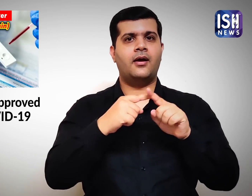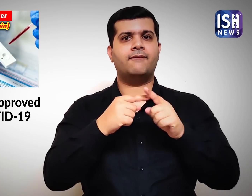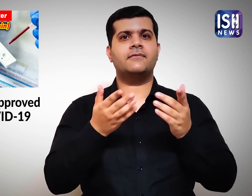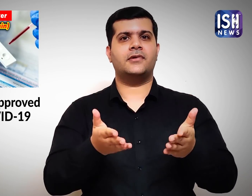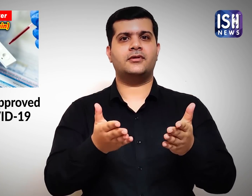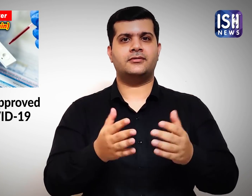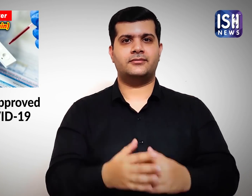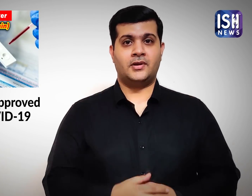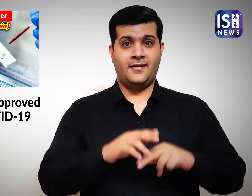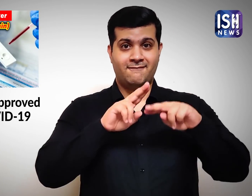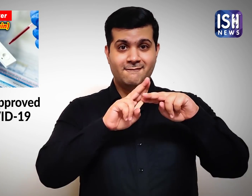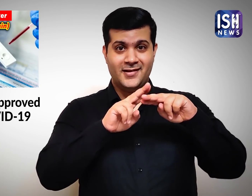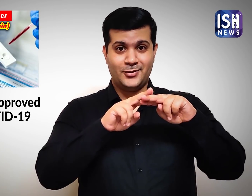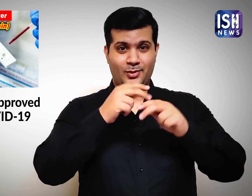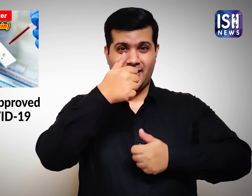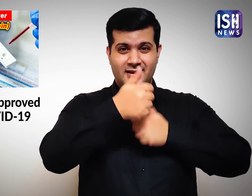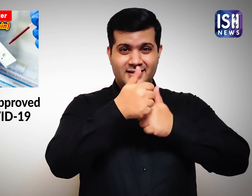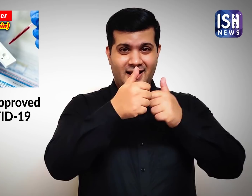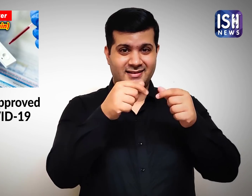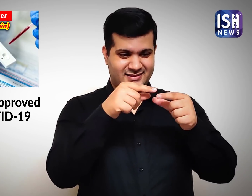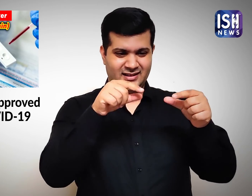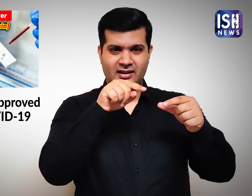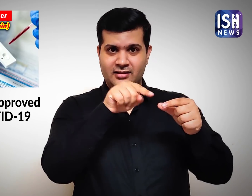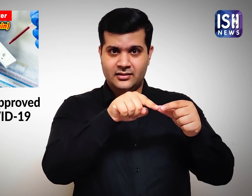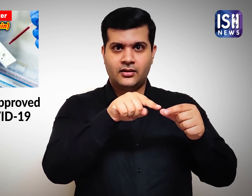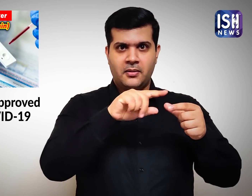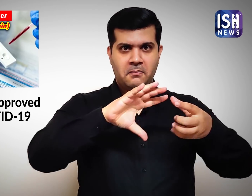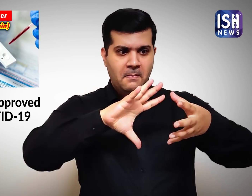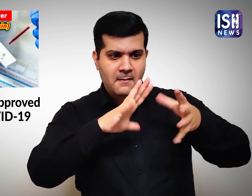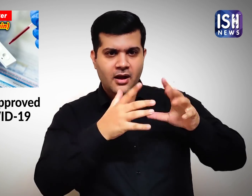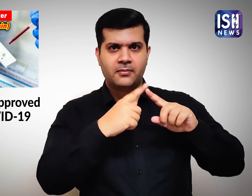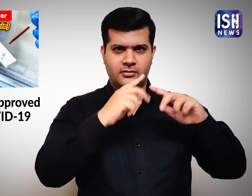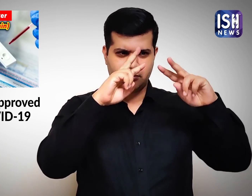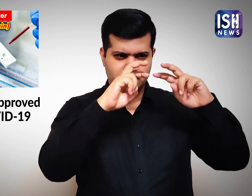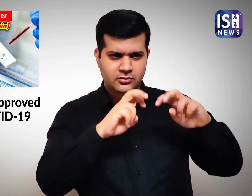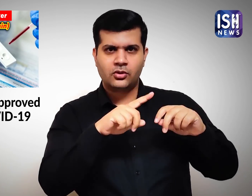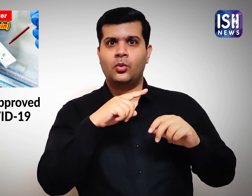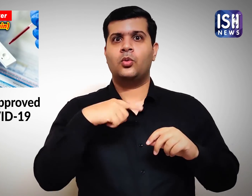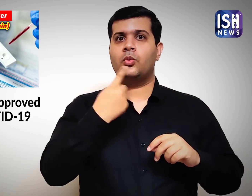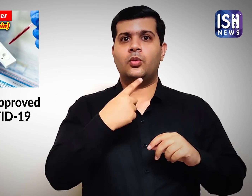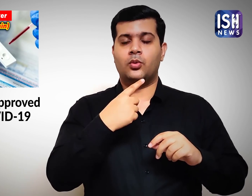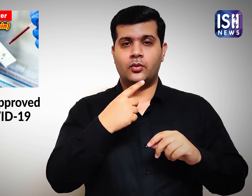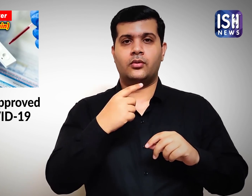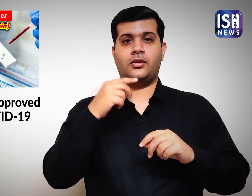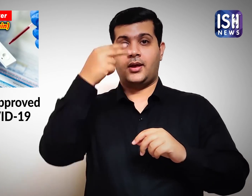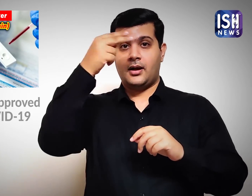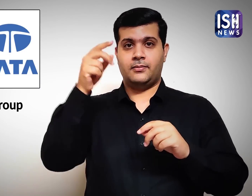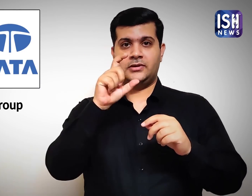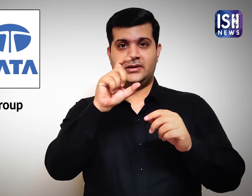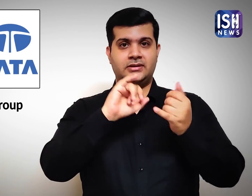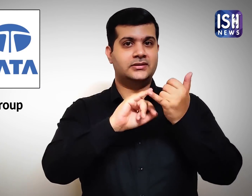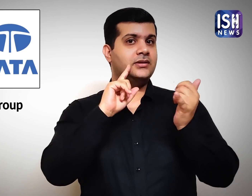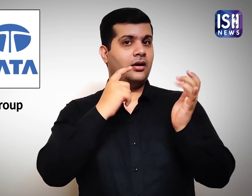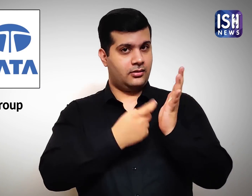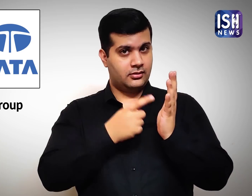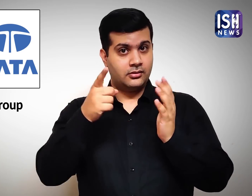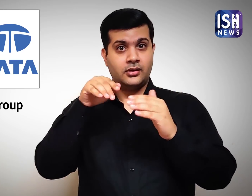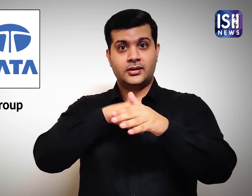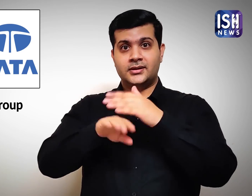takes only 30 minutes. This new test is developed by a research team led by Debo